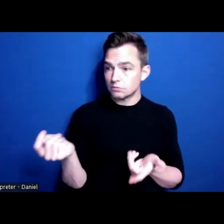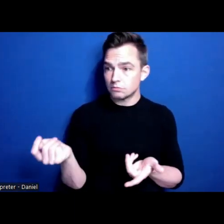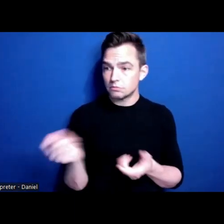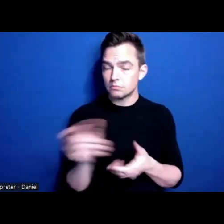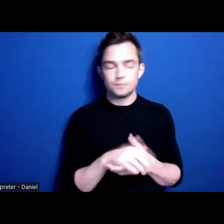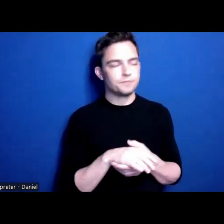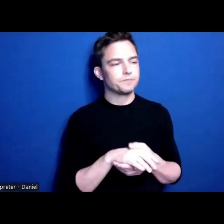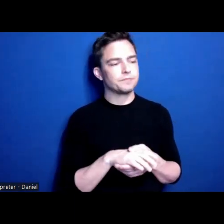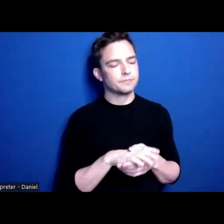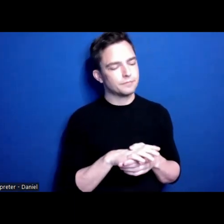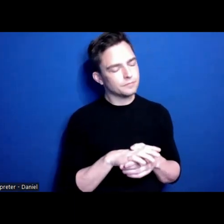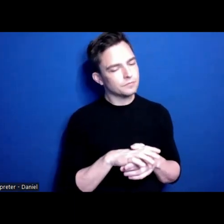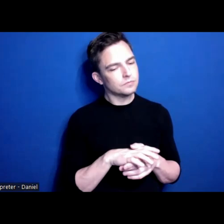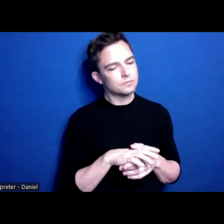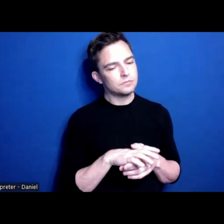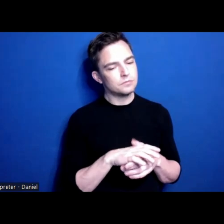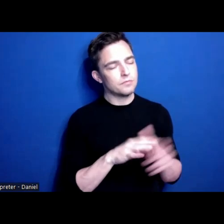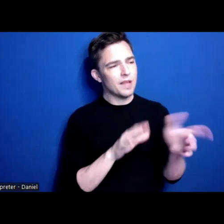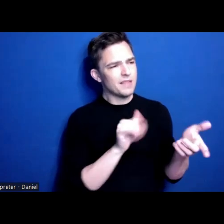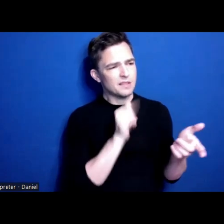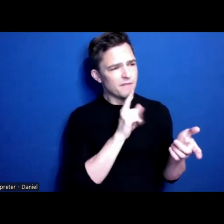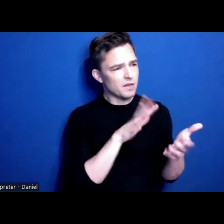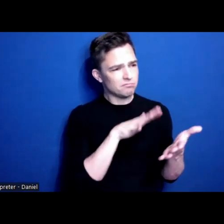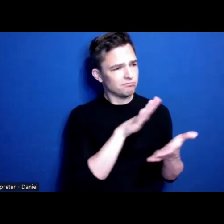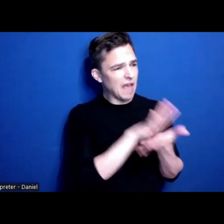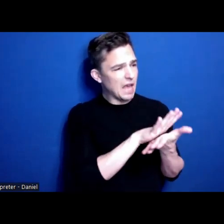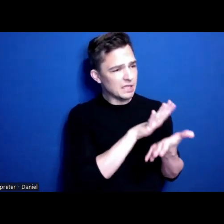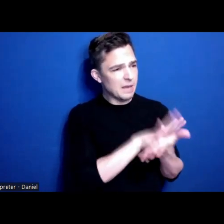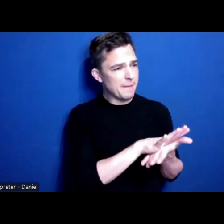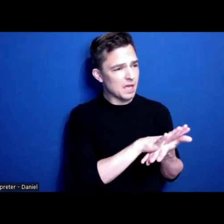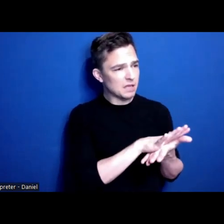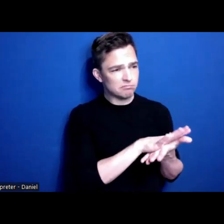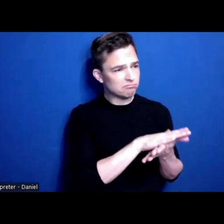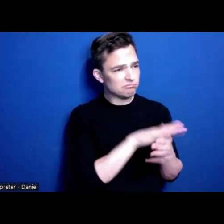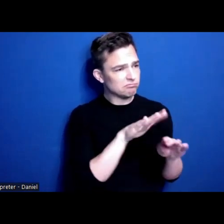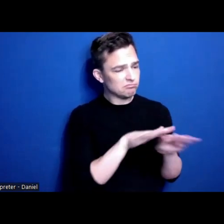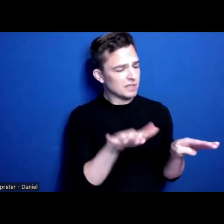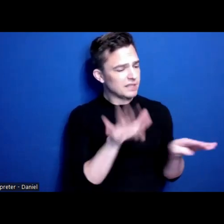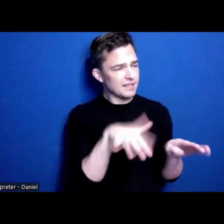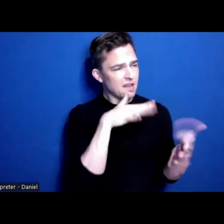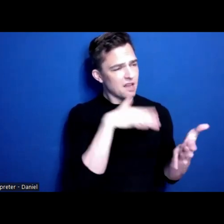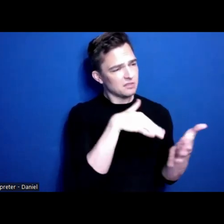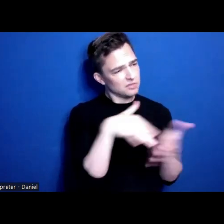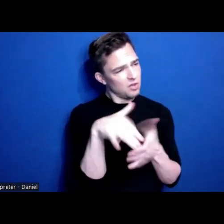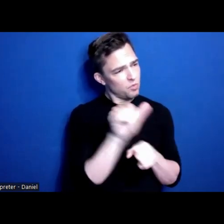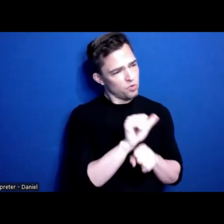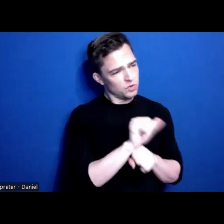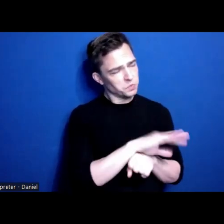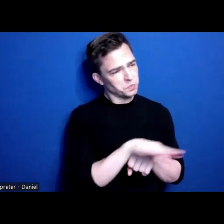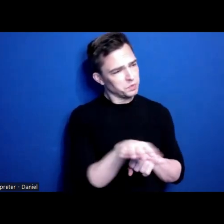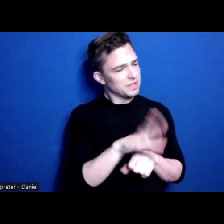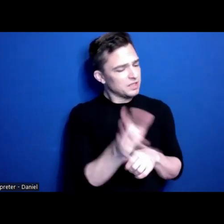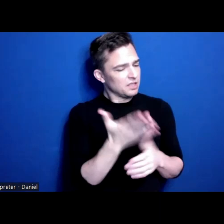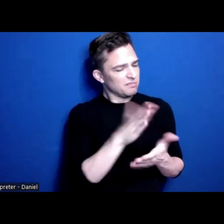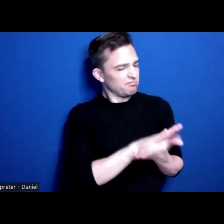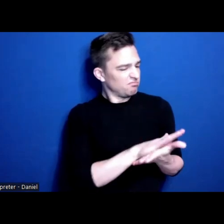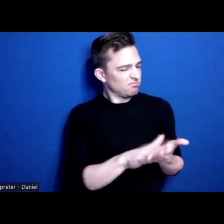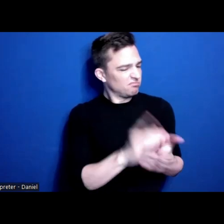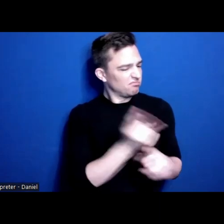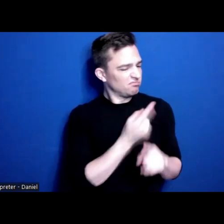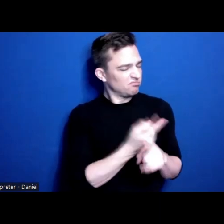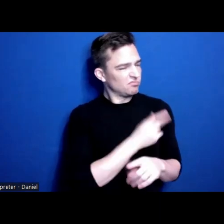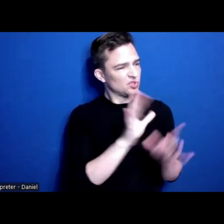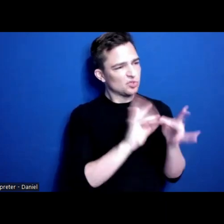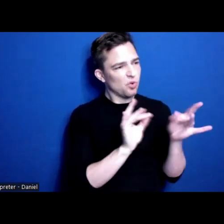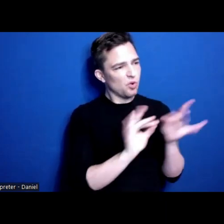Coyote. But that's not very academic. That's not scholarly work. That's just plain old stories. Some would